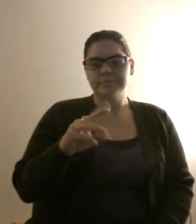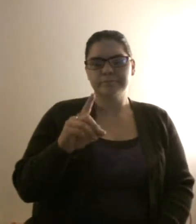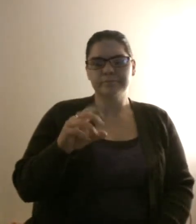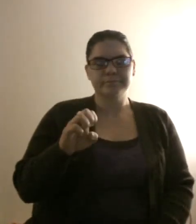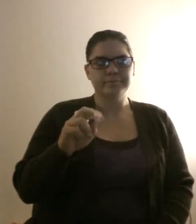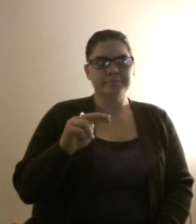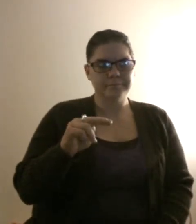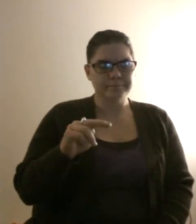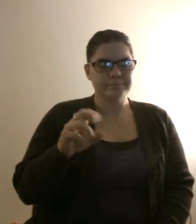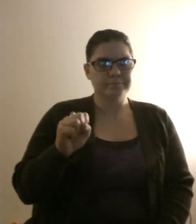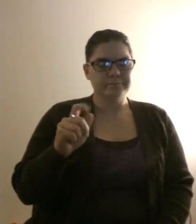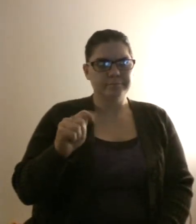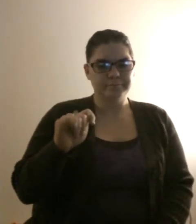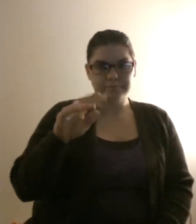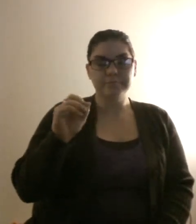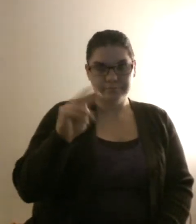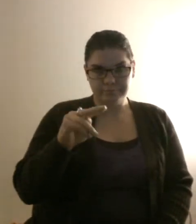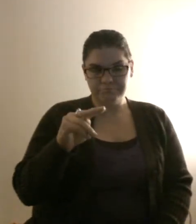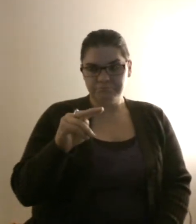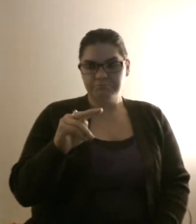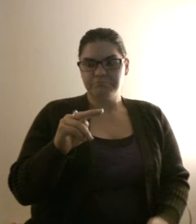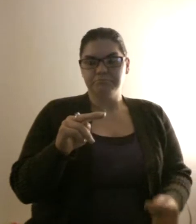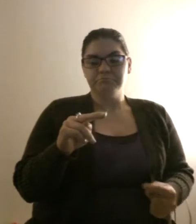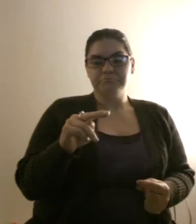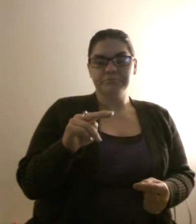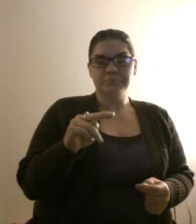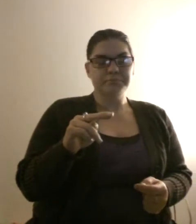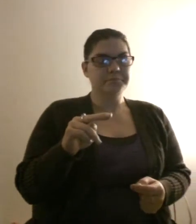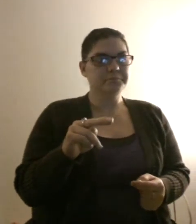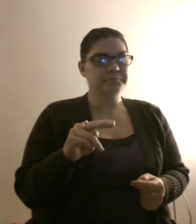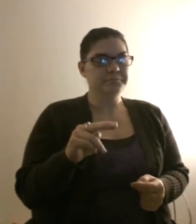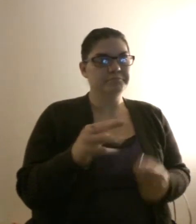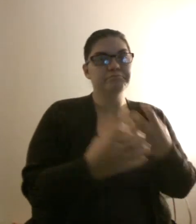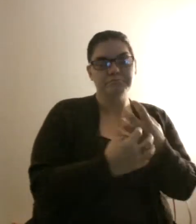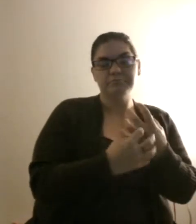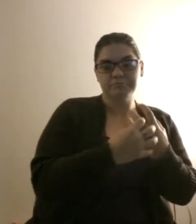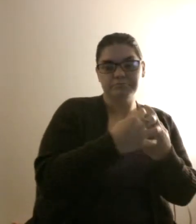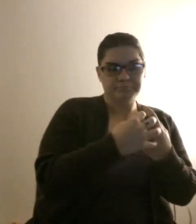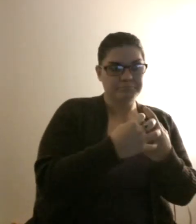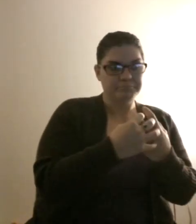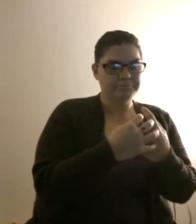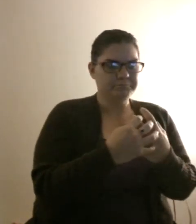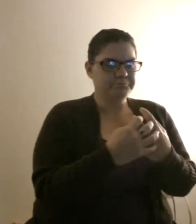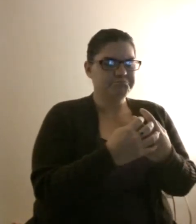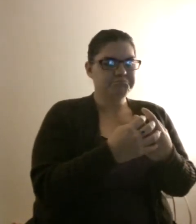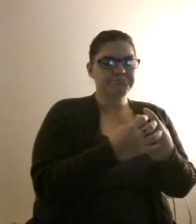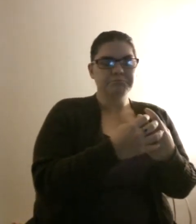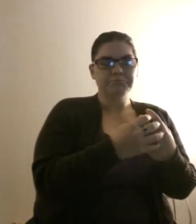take evaporation, you take water in the liquid form, and you transfer it into water in the gas form. Condensation is